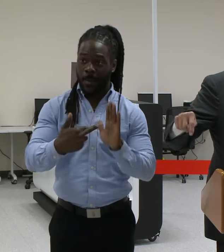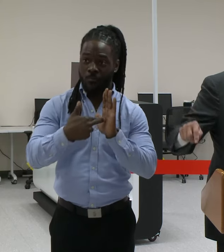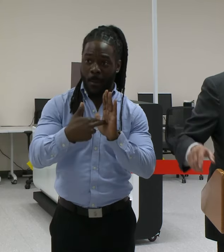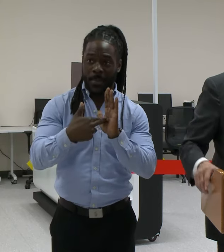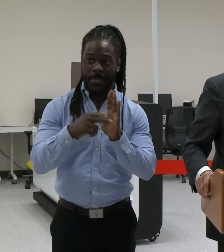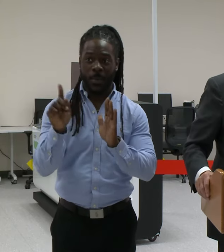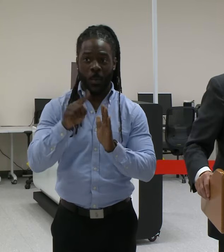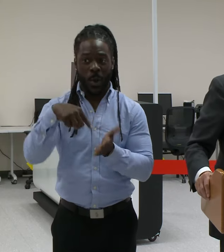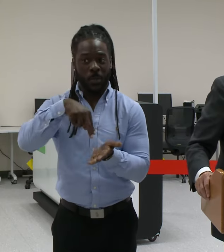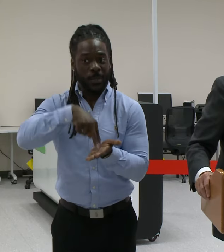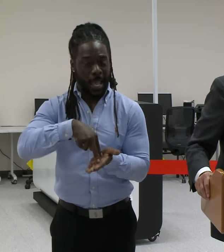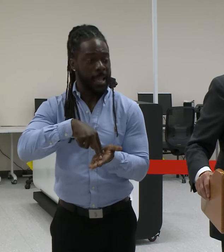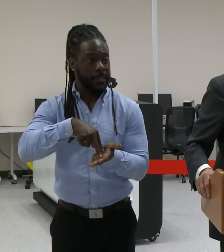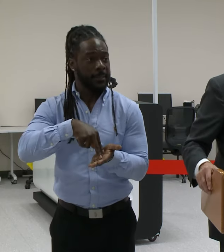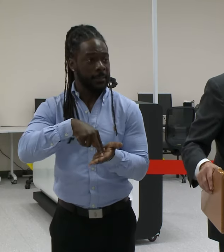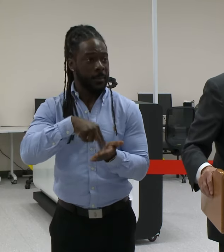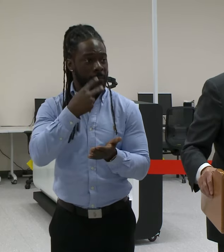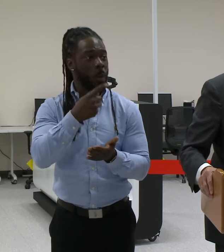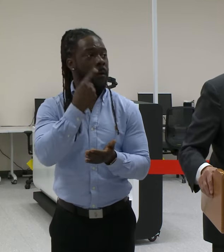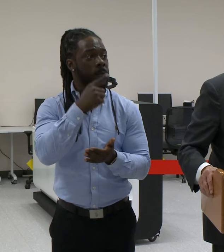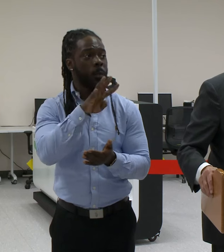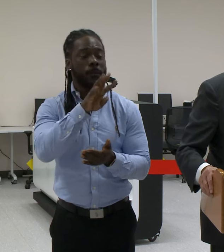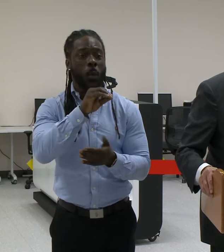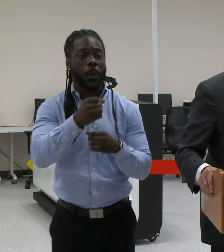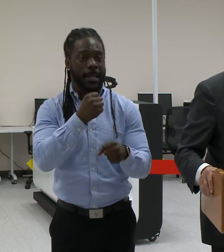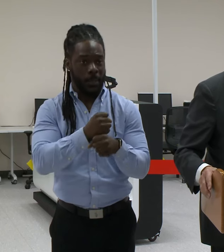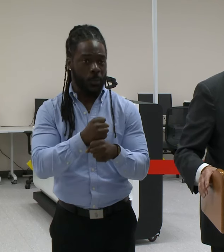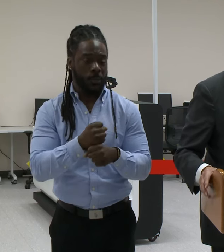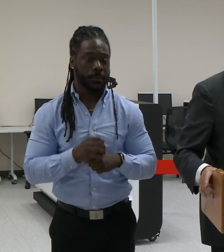you stand for 40 years.